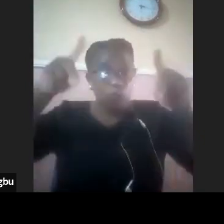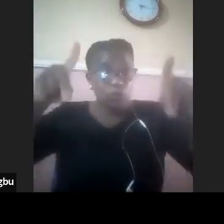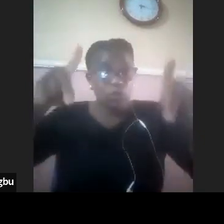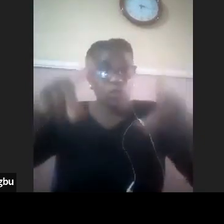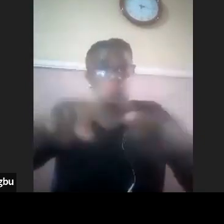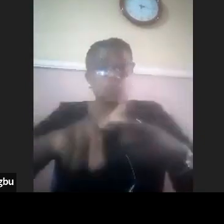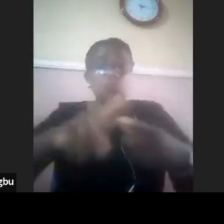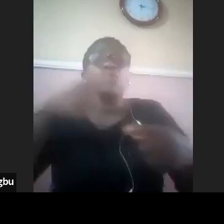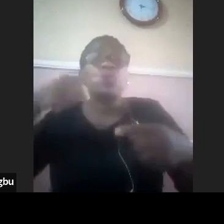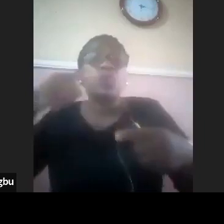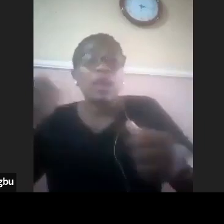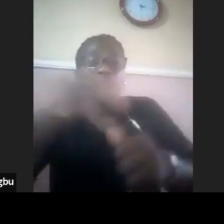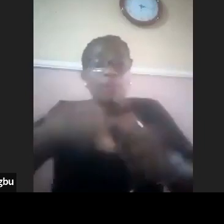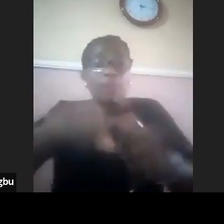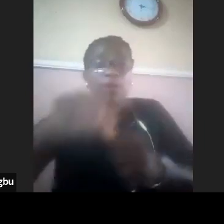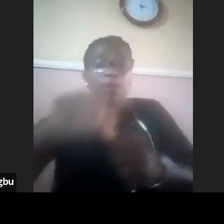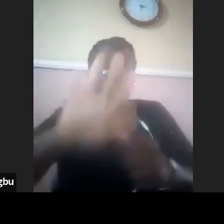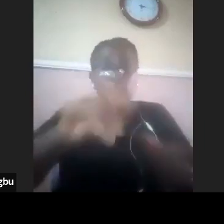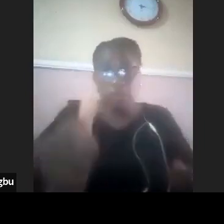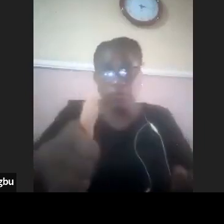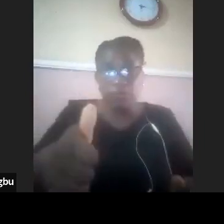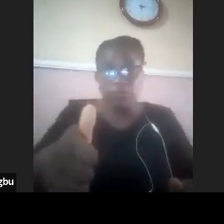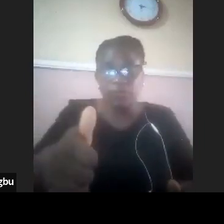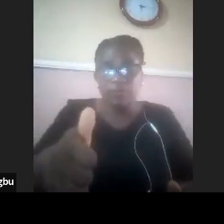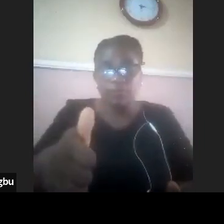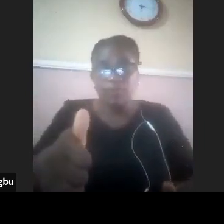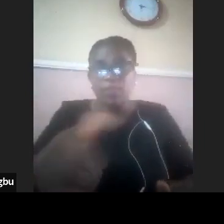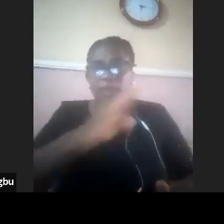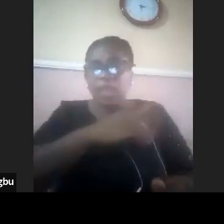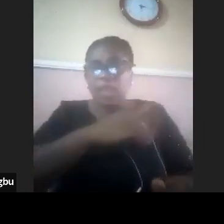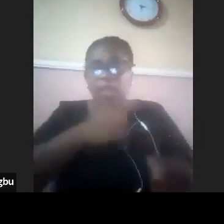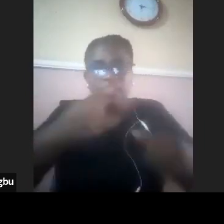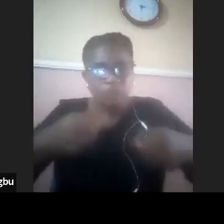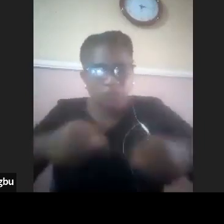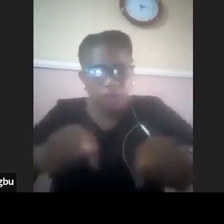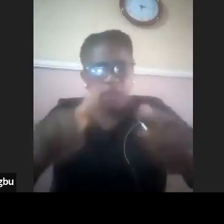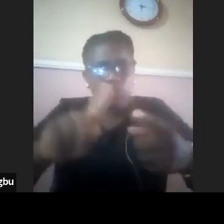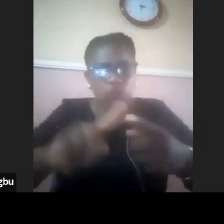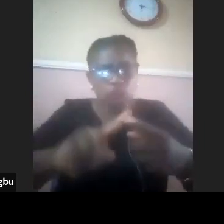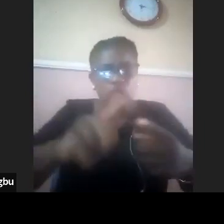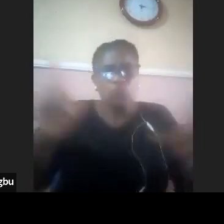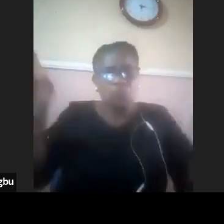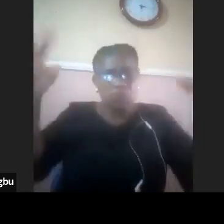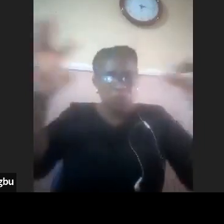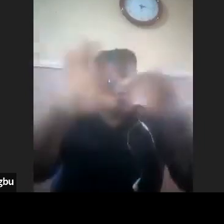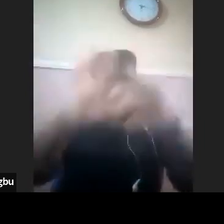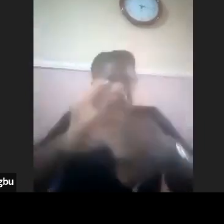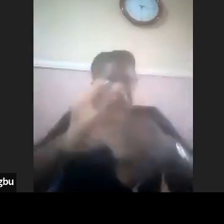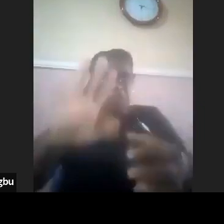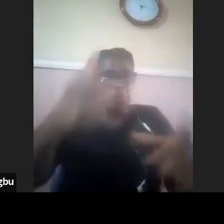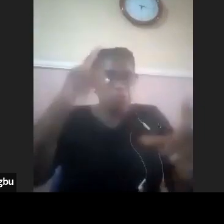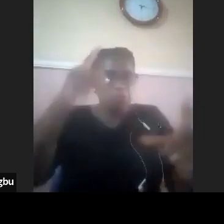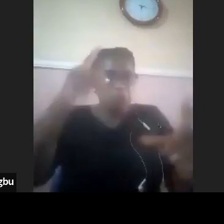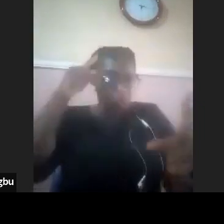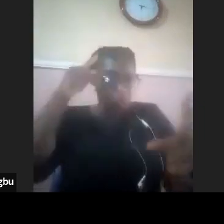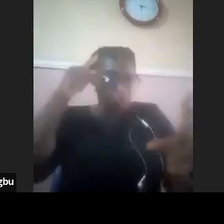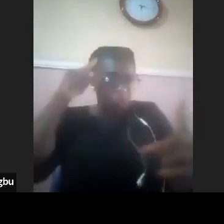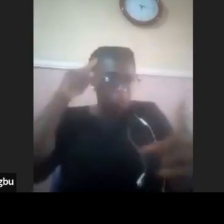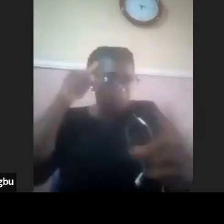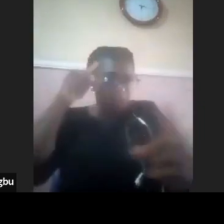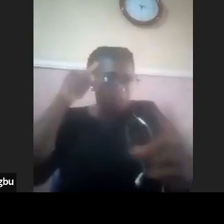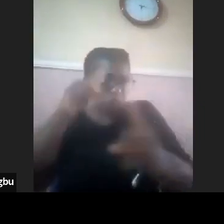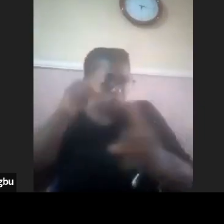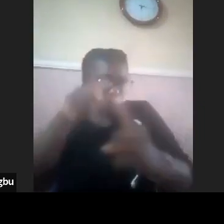and try to link your goals, your ambitions, your objectives, your